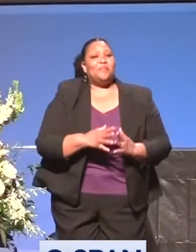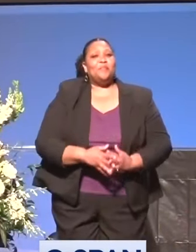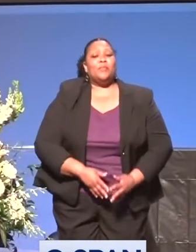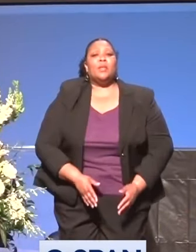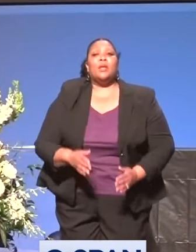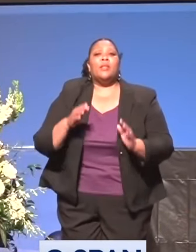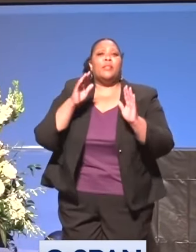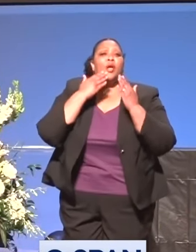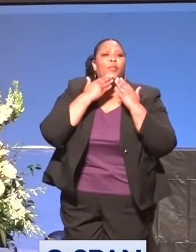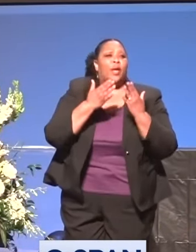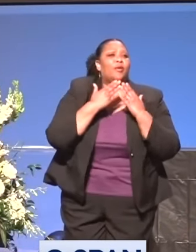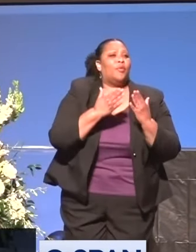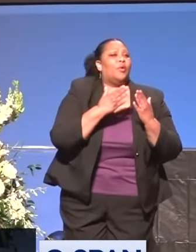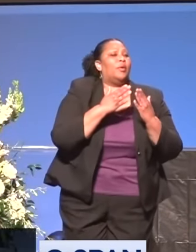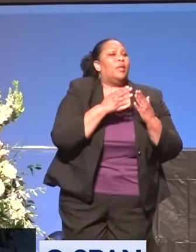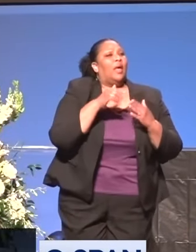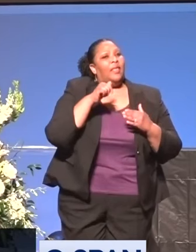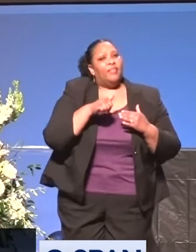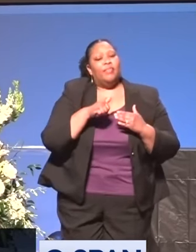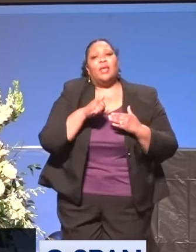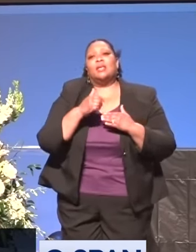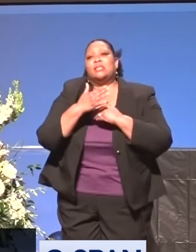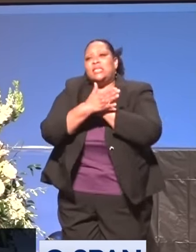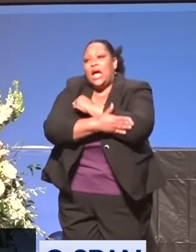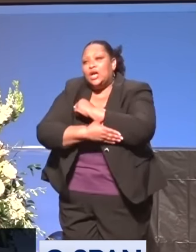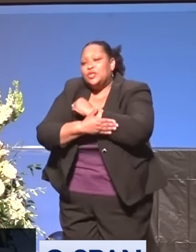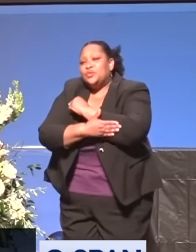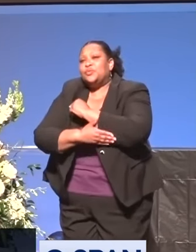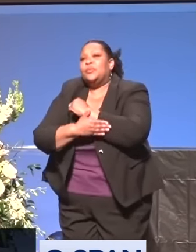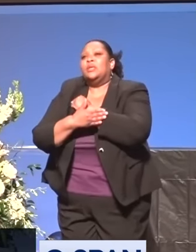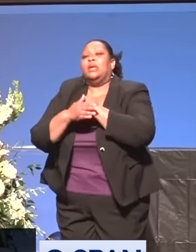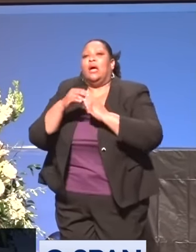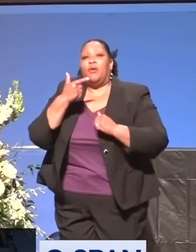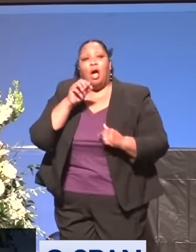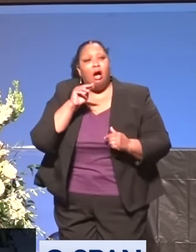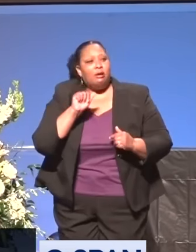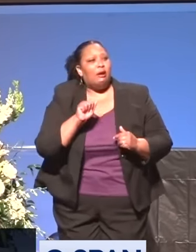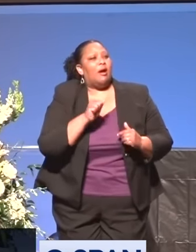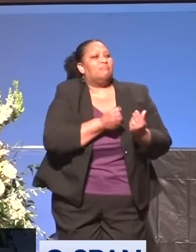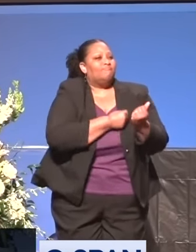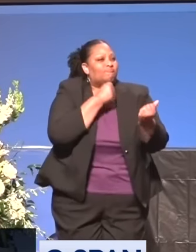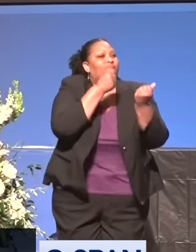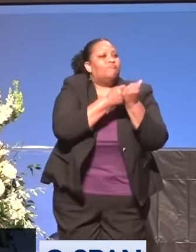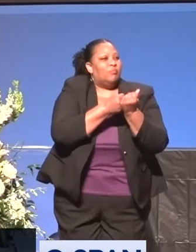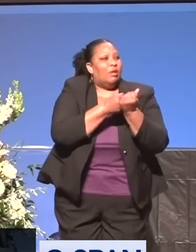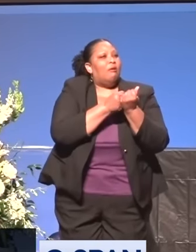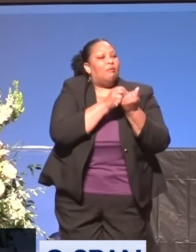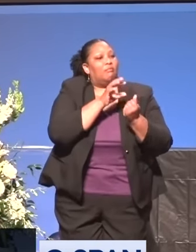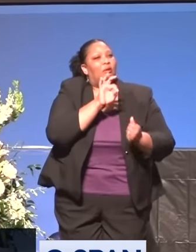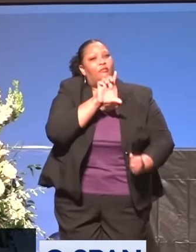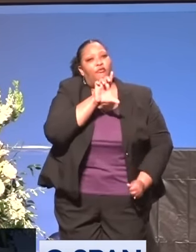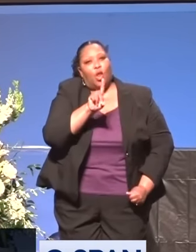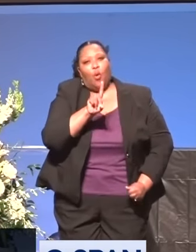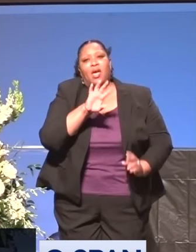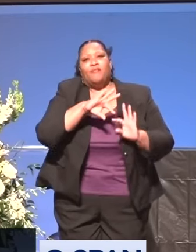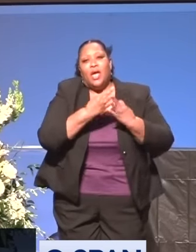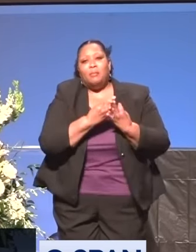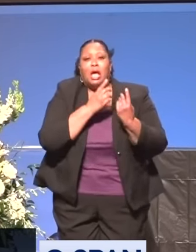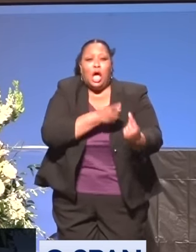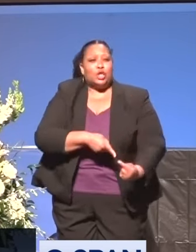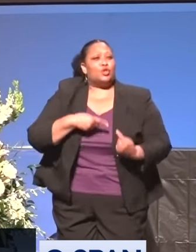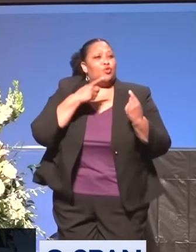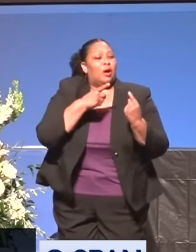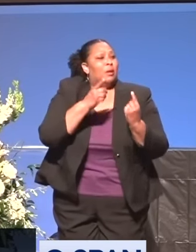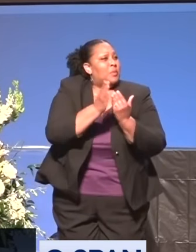They are grateful that the country of Ghana stands with the Floyd family and the struggle of